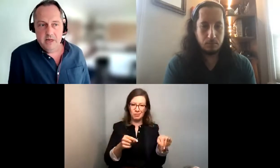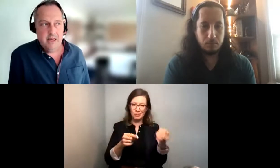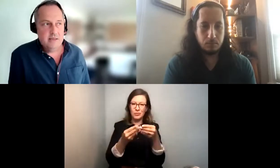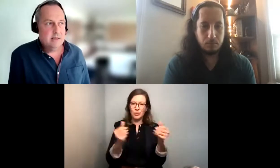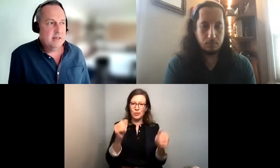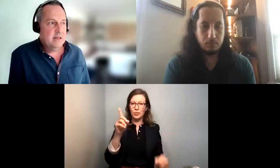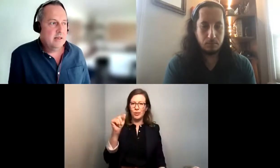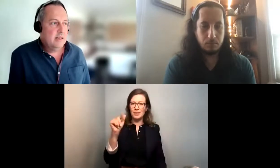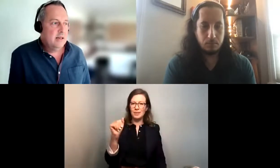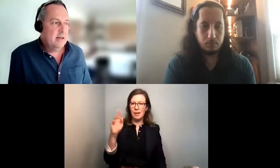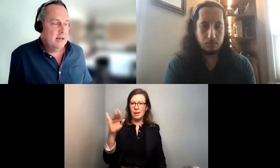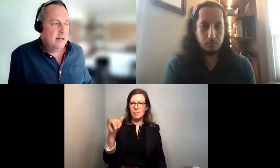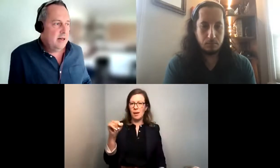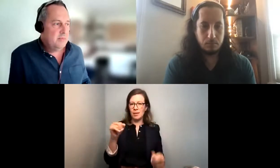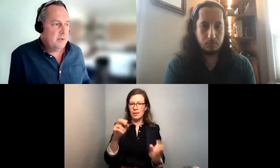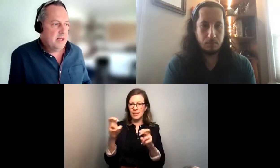and